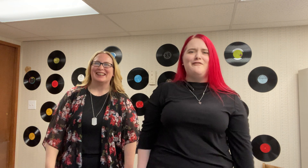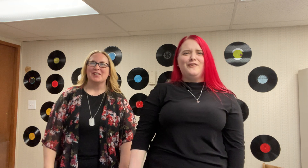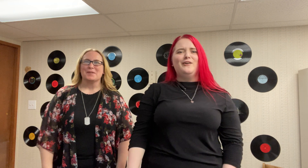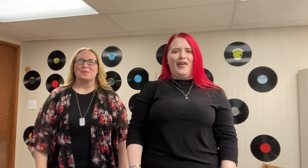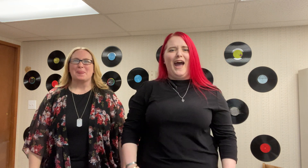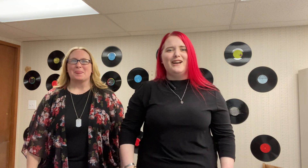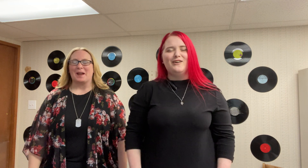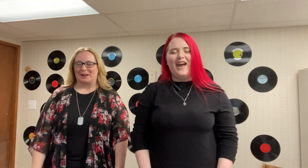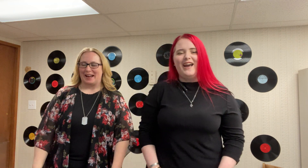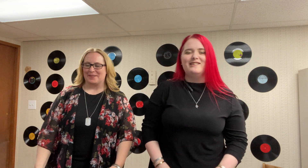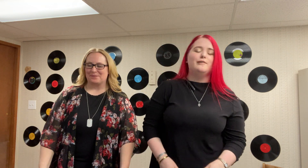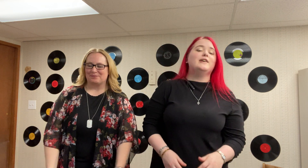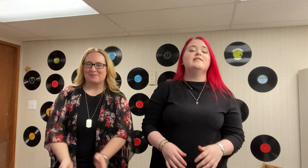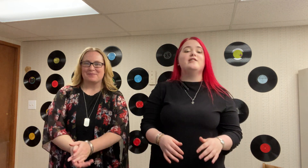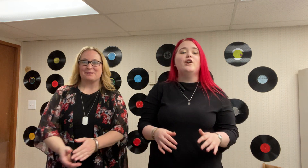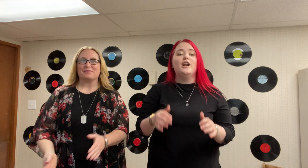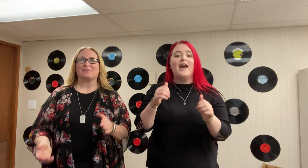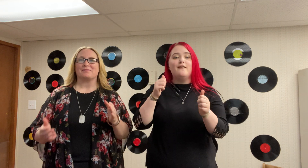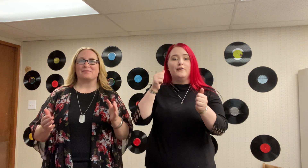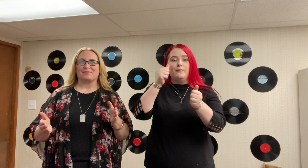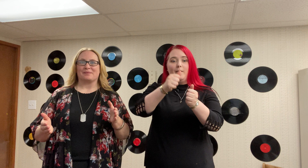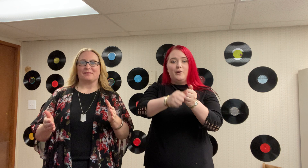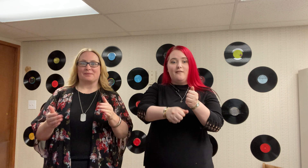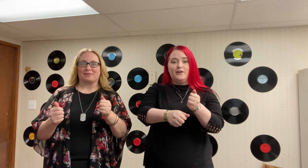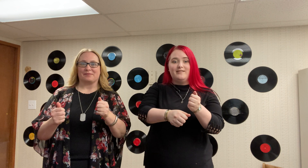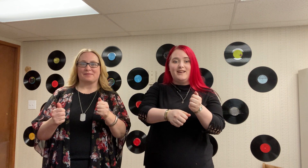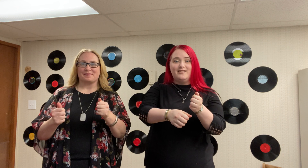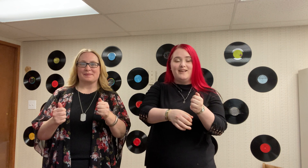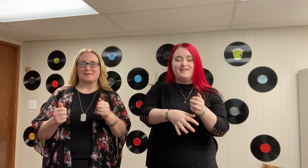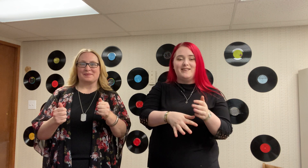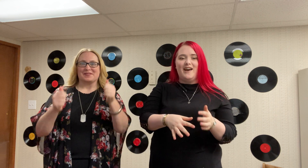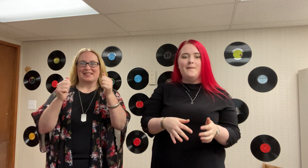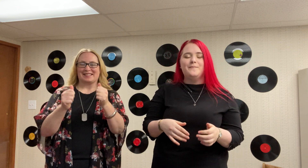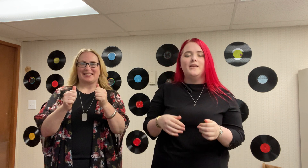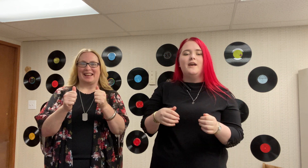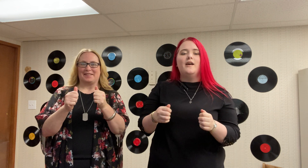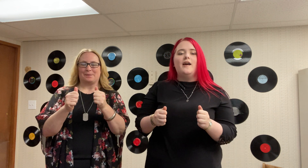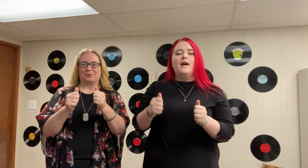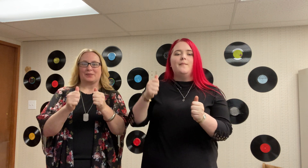feel that. Okay, Okay. so we're going to start on every. Remember, every is like this, okay? Okay.